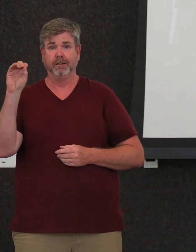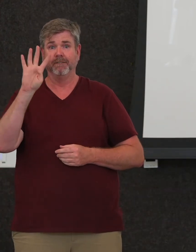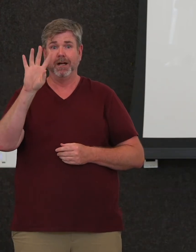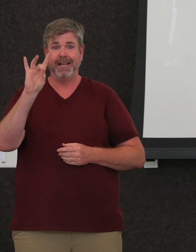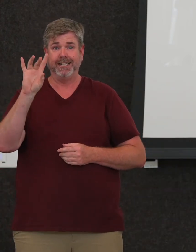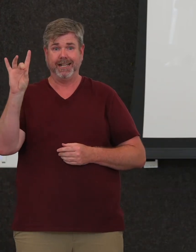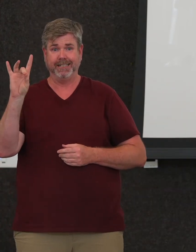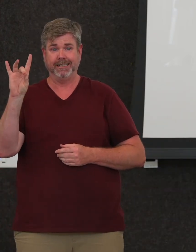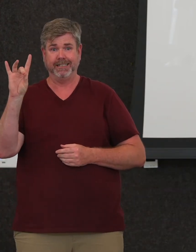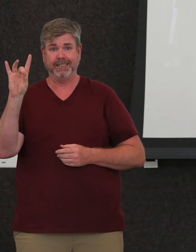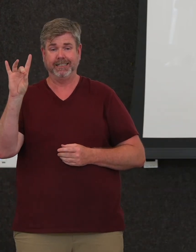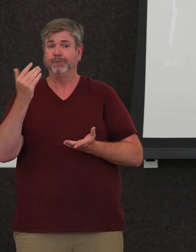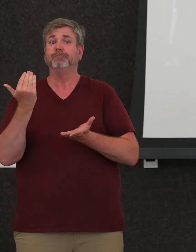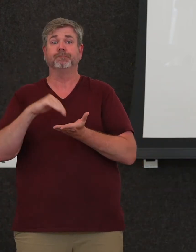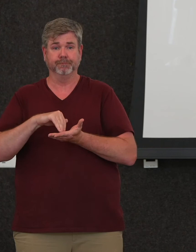9919.